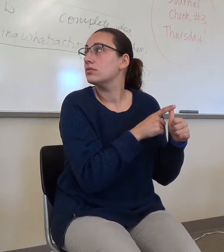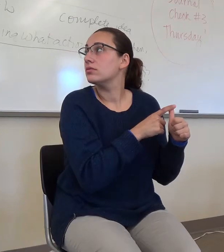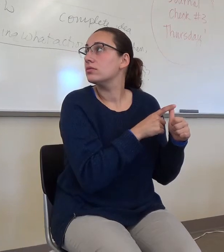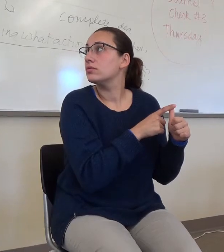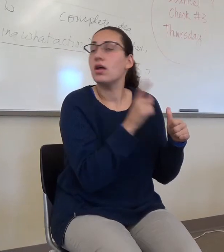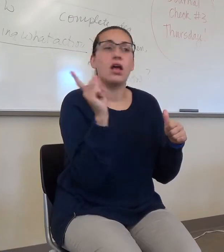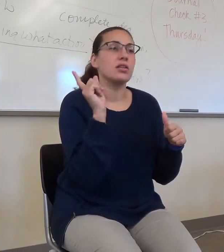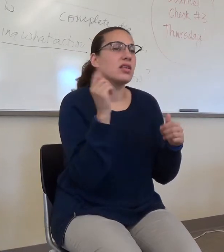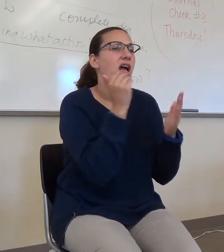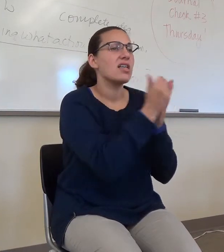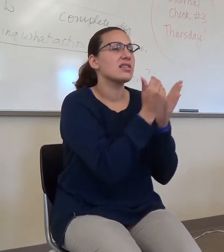cities here.